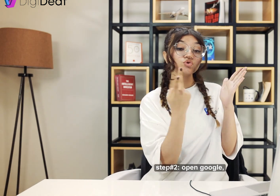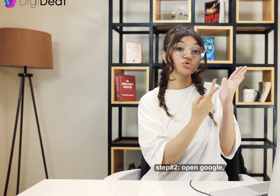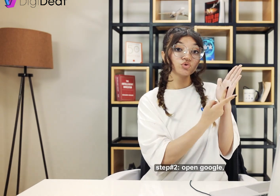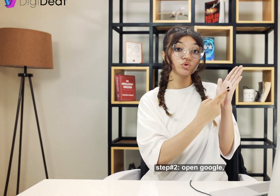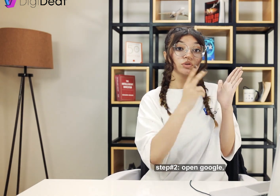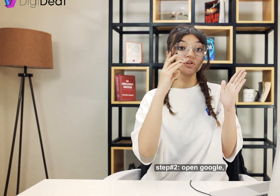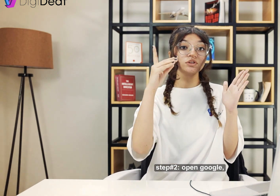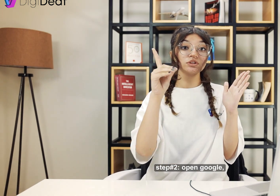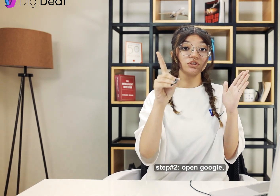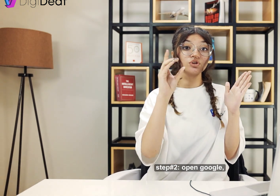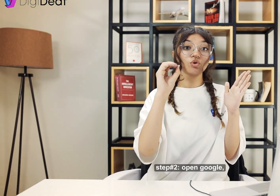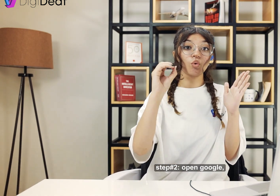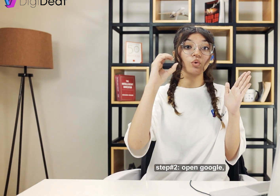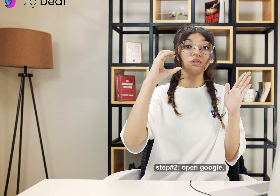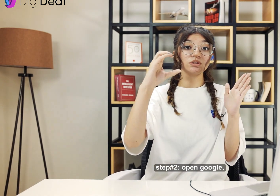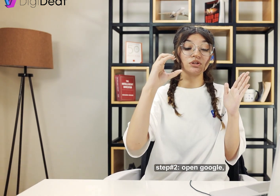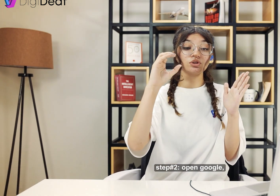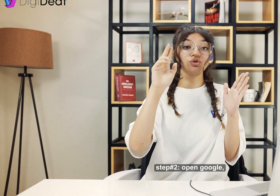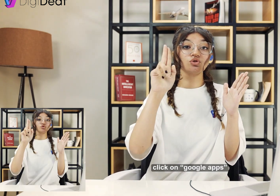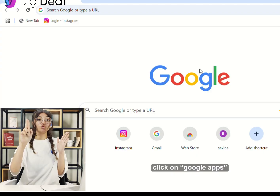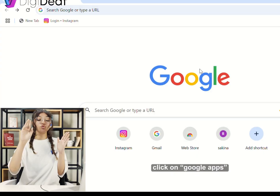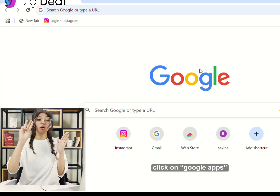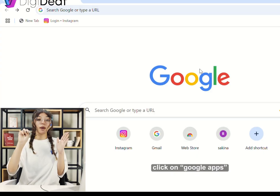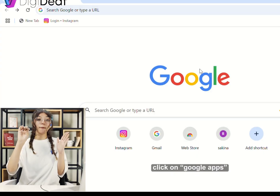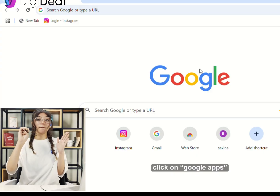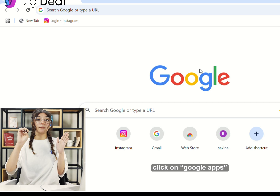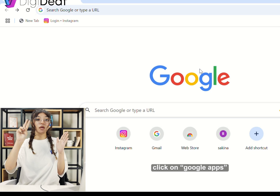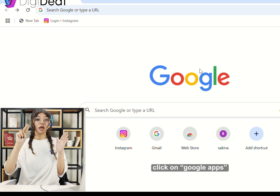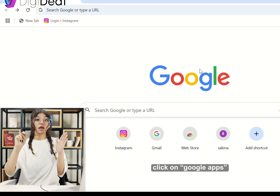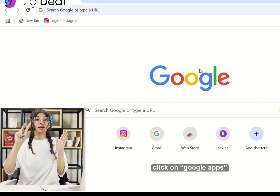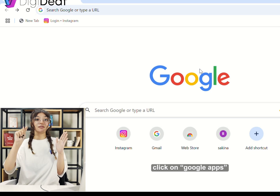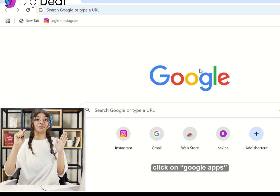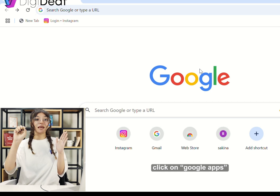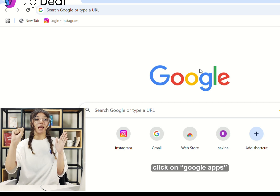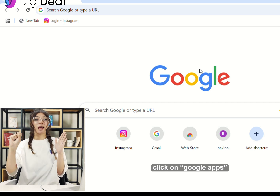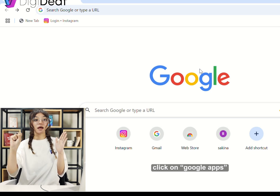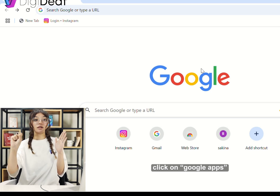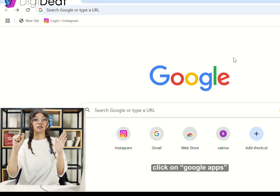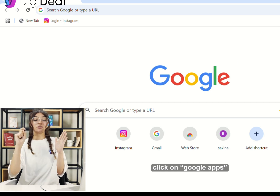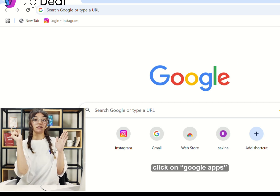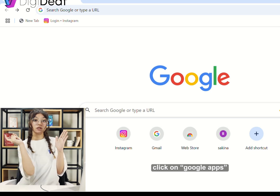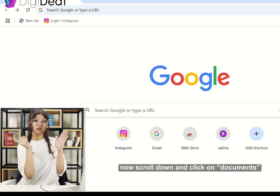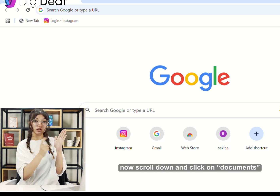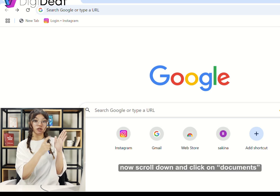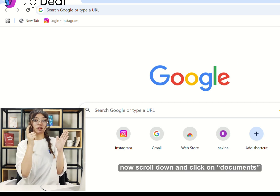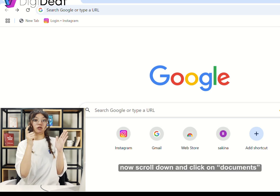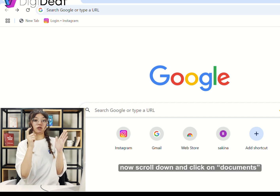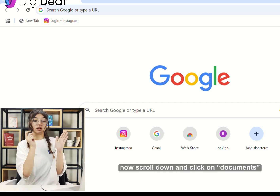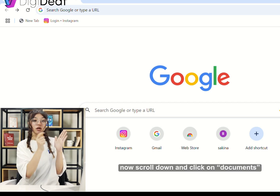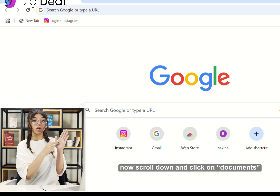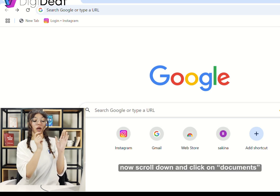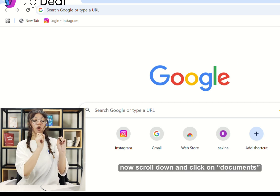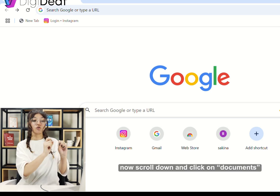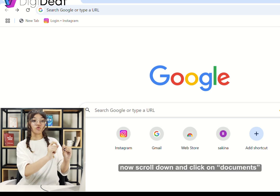Open Google. Click on Google Apps. Now scroll down and click on